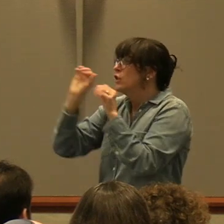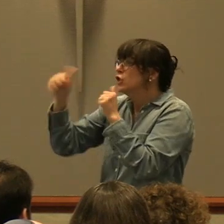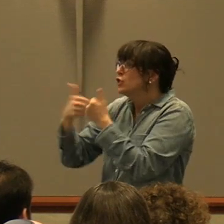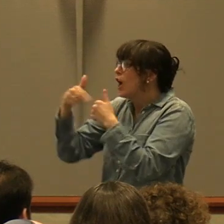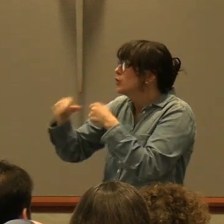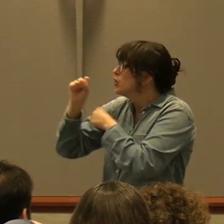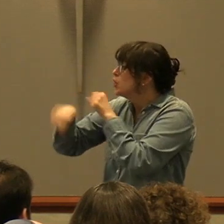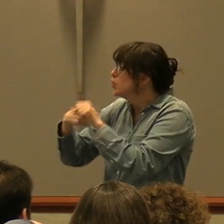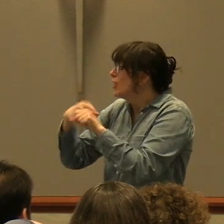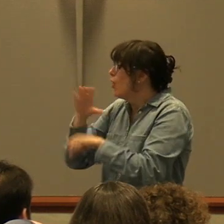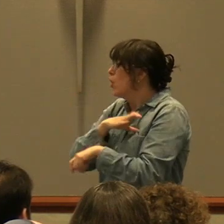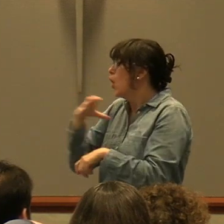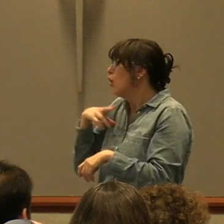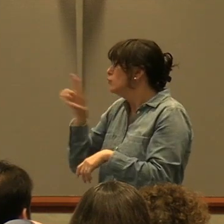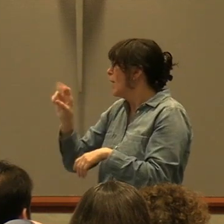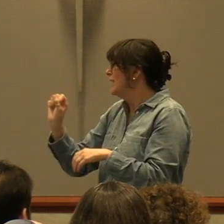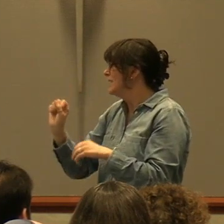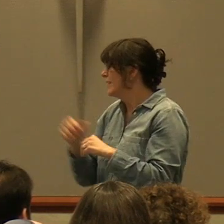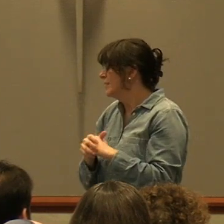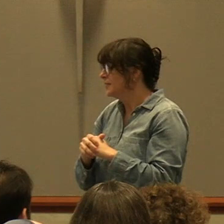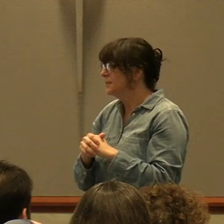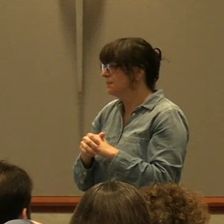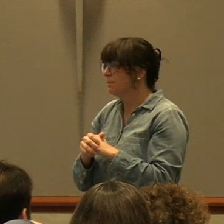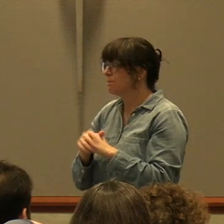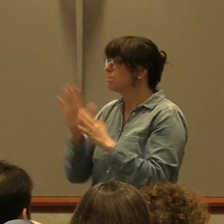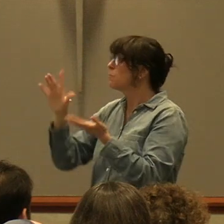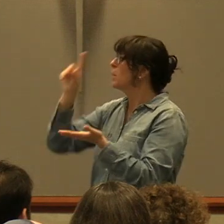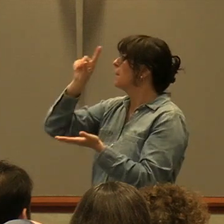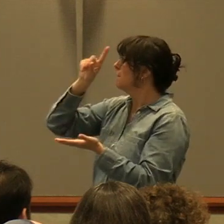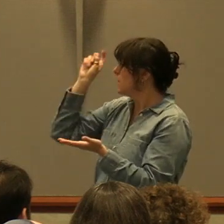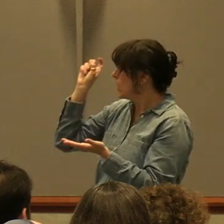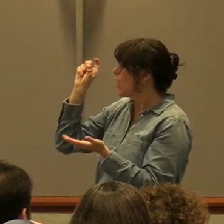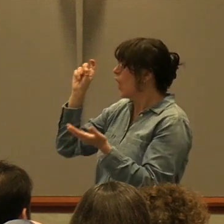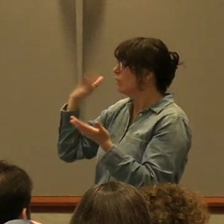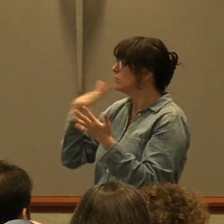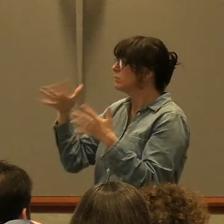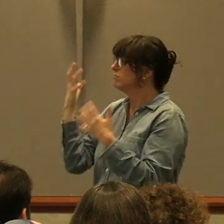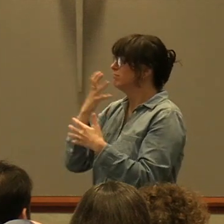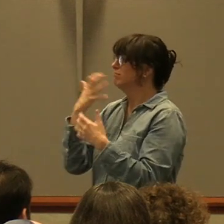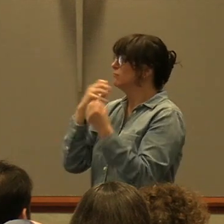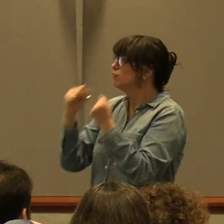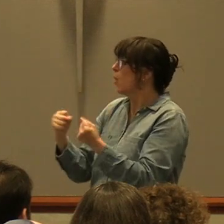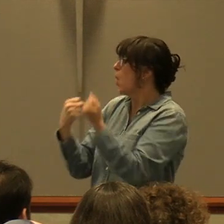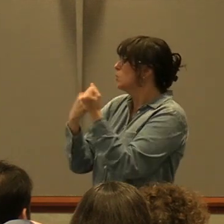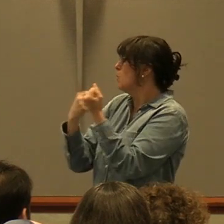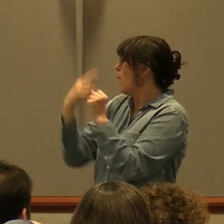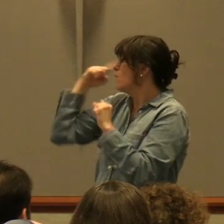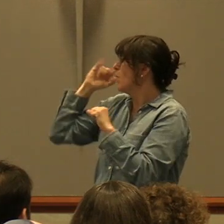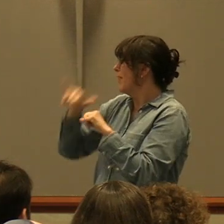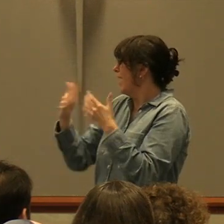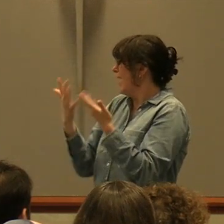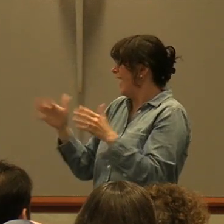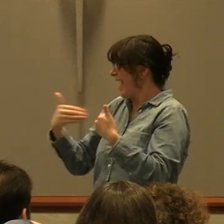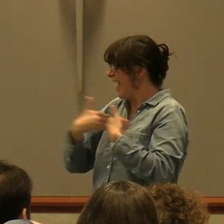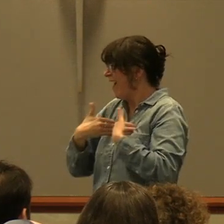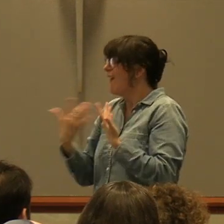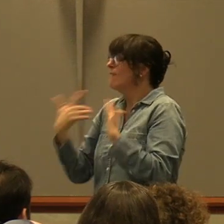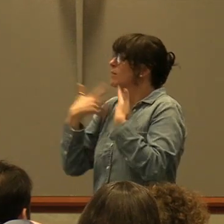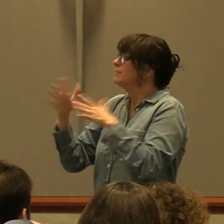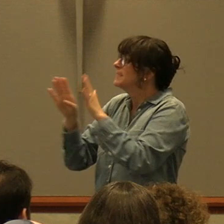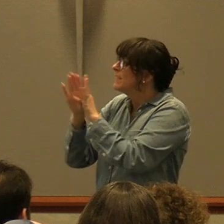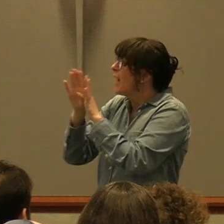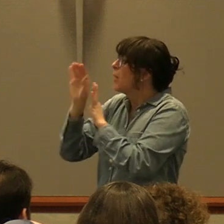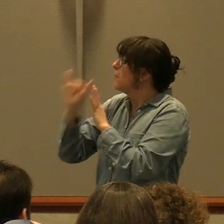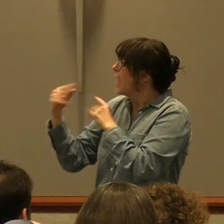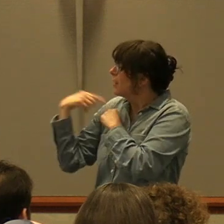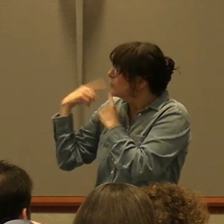in the Congress of the United States, because there is overwhelming support for that. We have developed that over